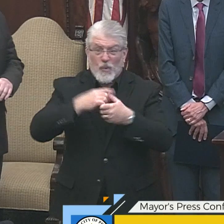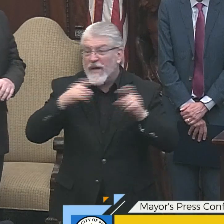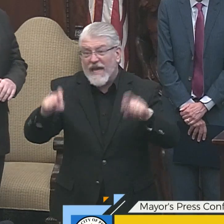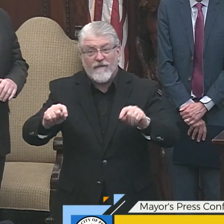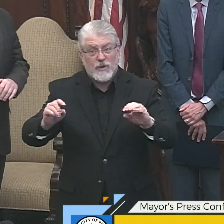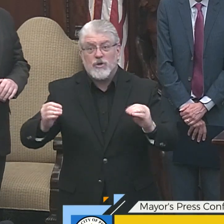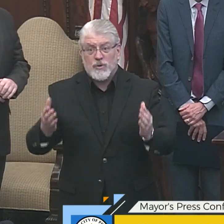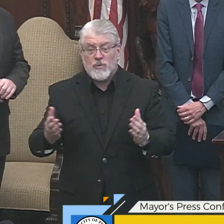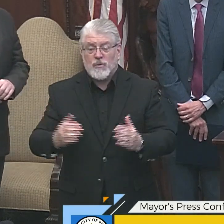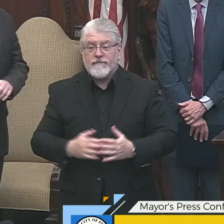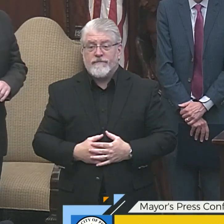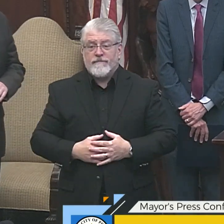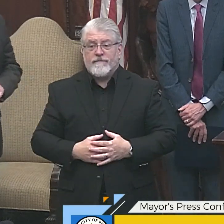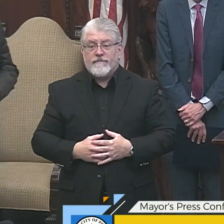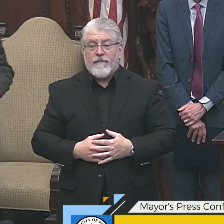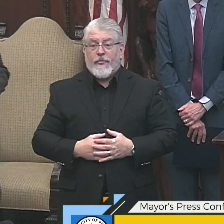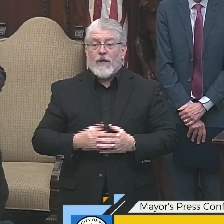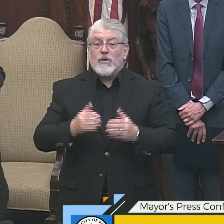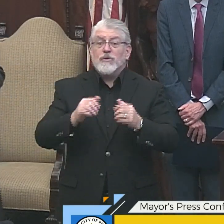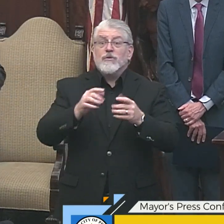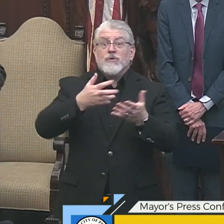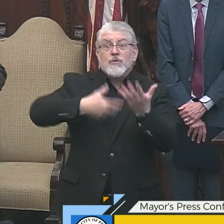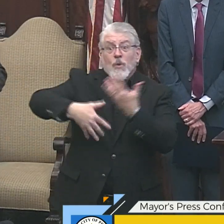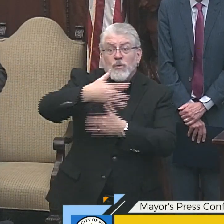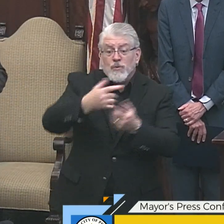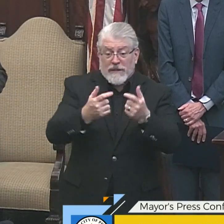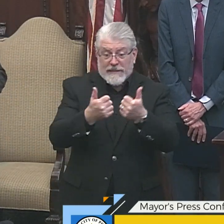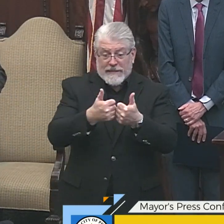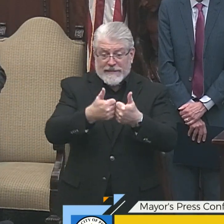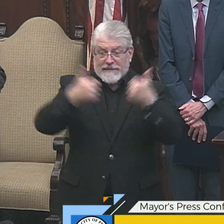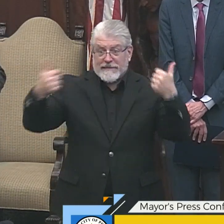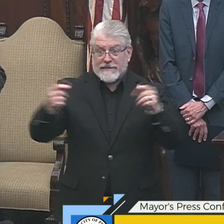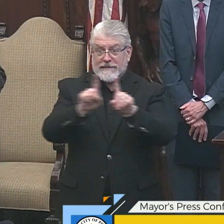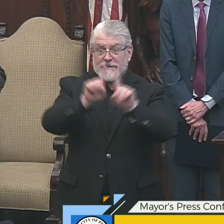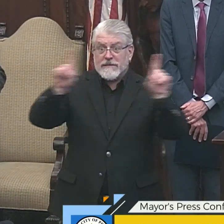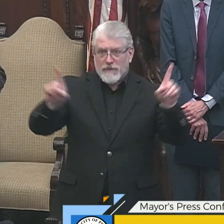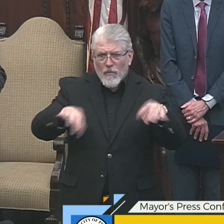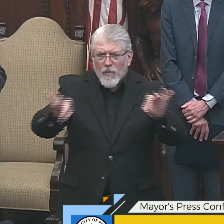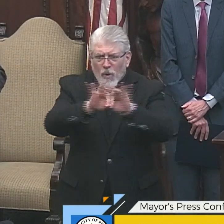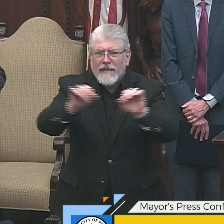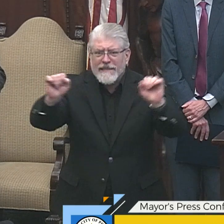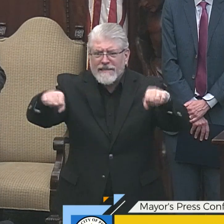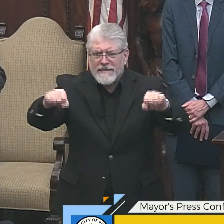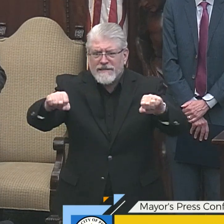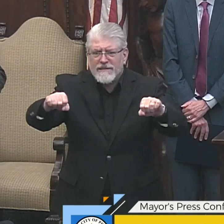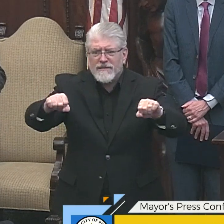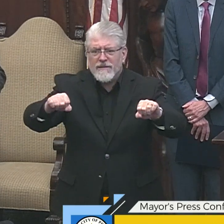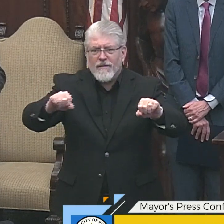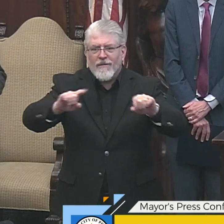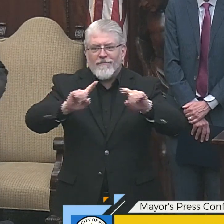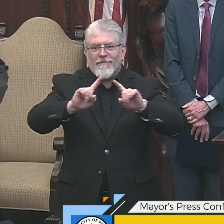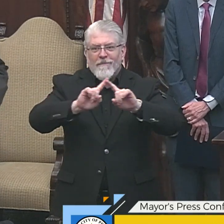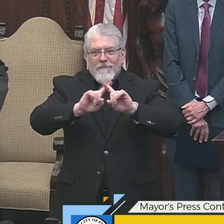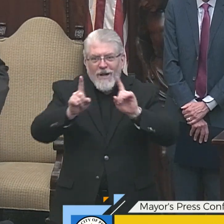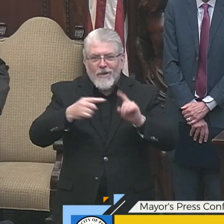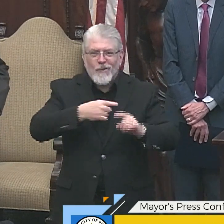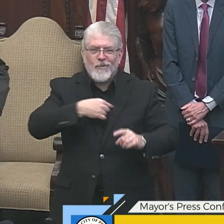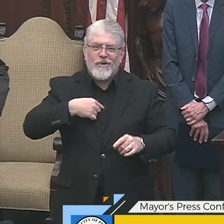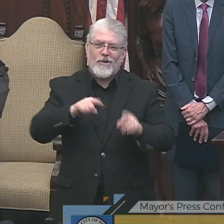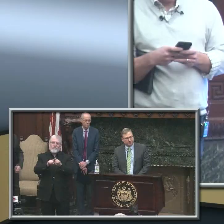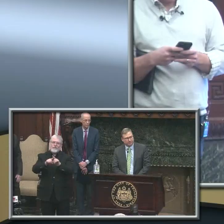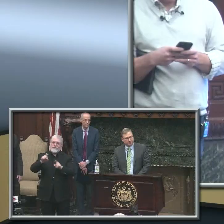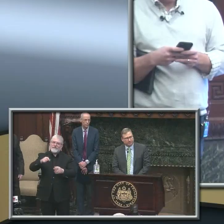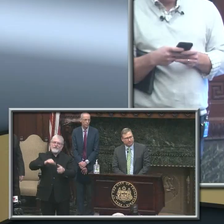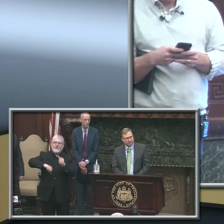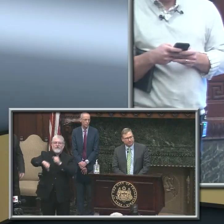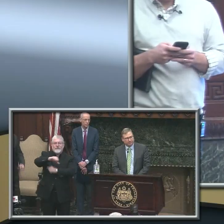social distancing, we also at the same time have to recognize that our neighbors are going to need us, and we're going to have to offer ourselves. And I just